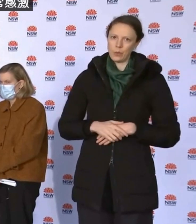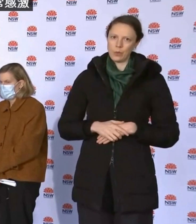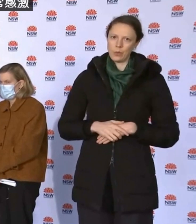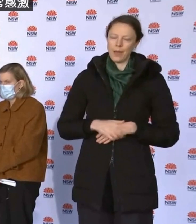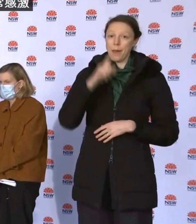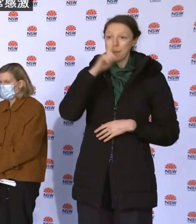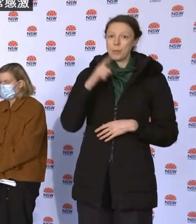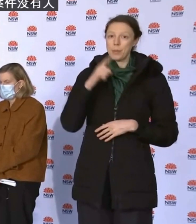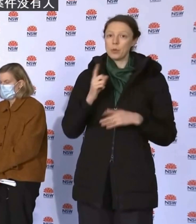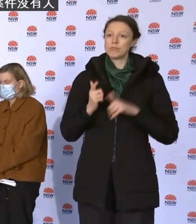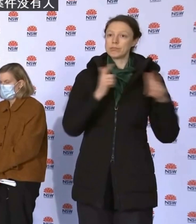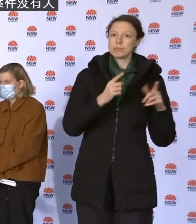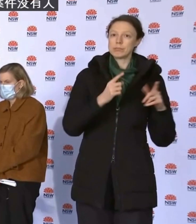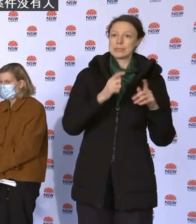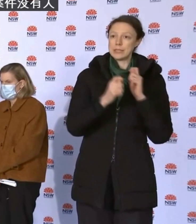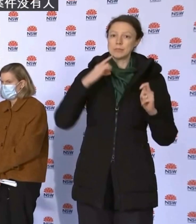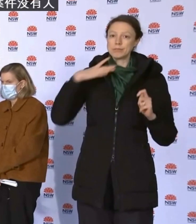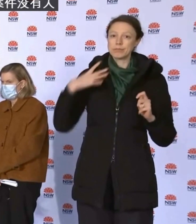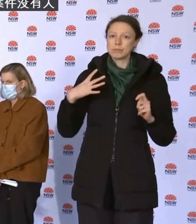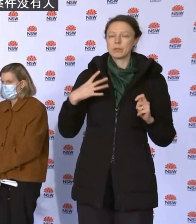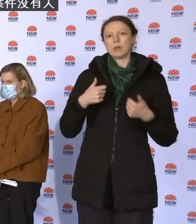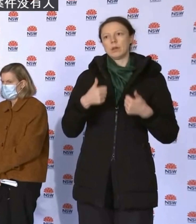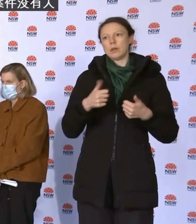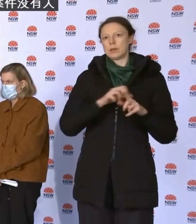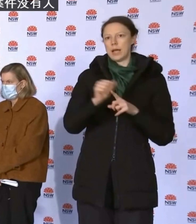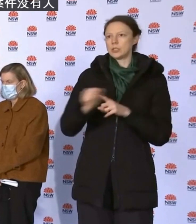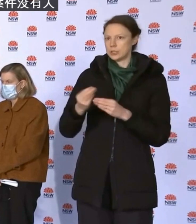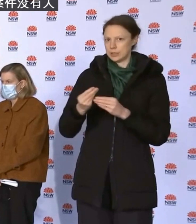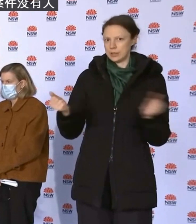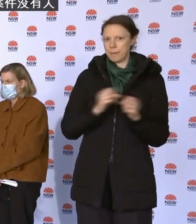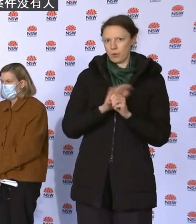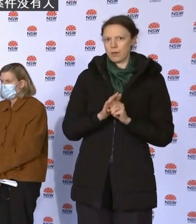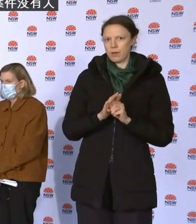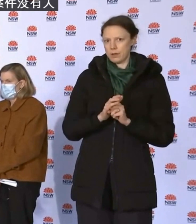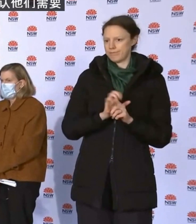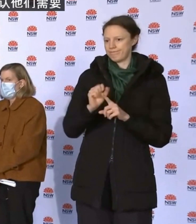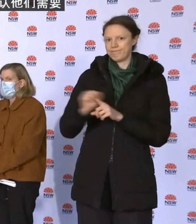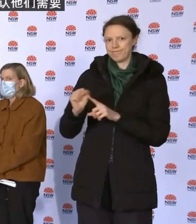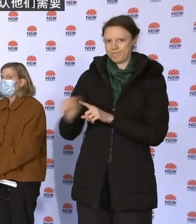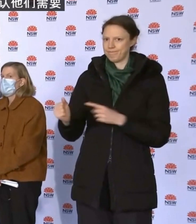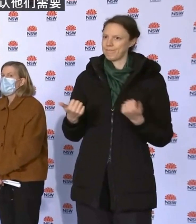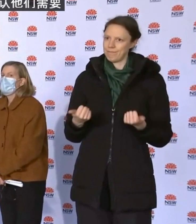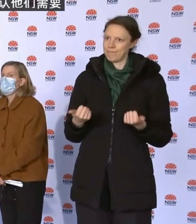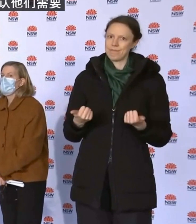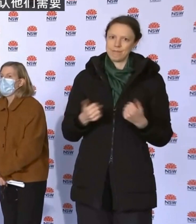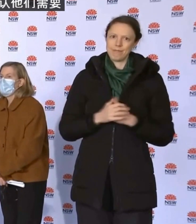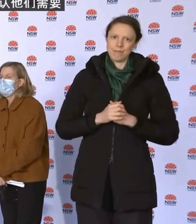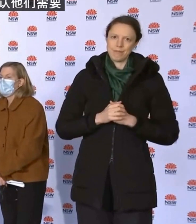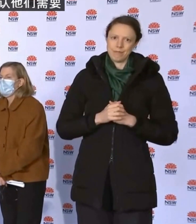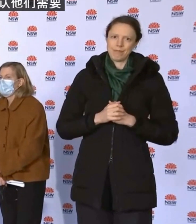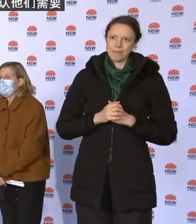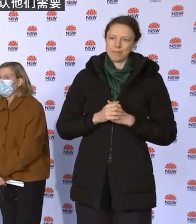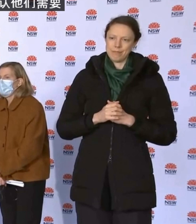so grateful about that. Because otherwise you would not have picked up those cases had not people, in particular